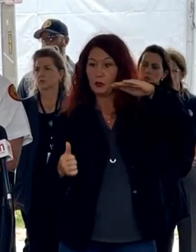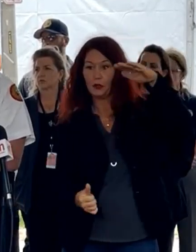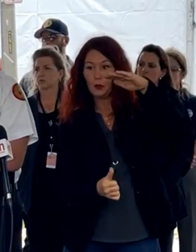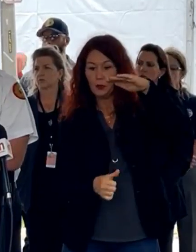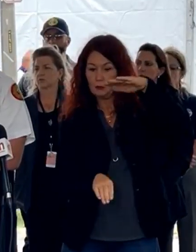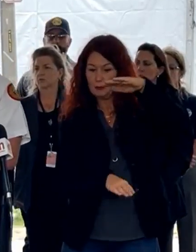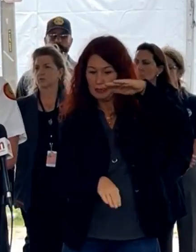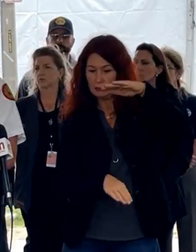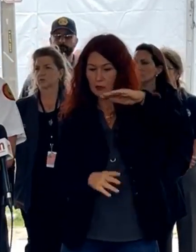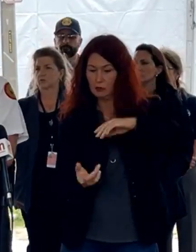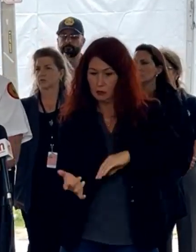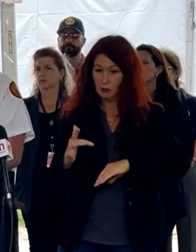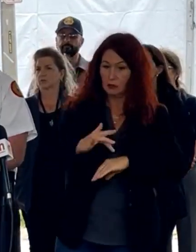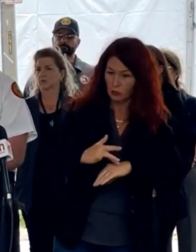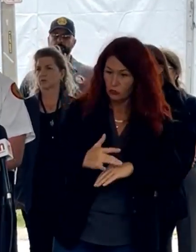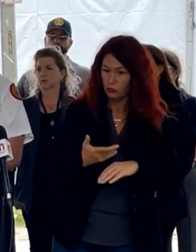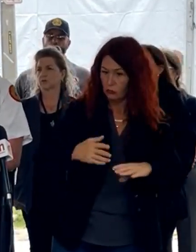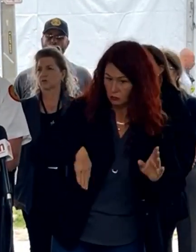I don't have the exact